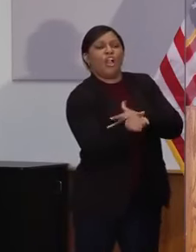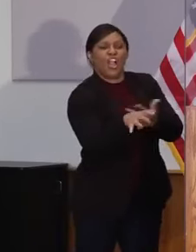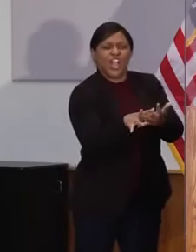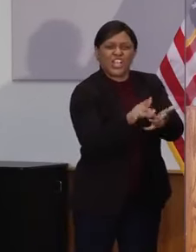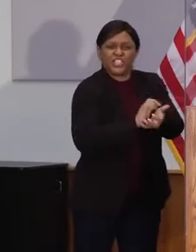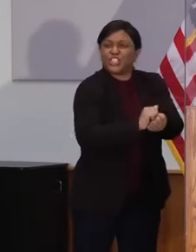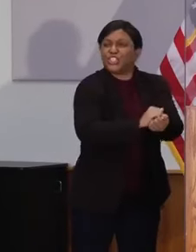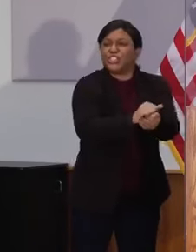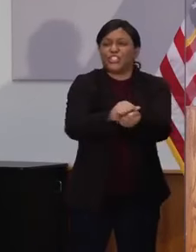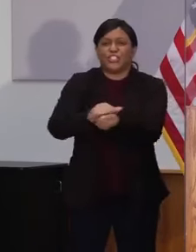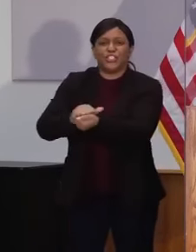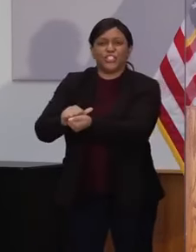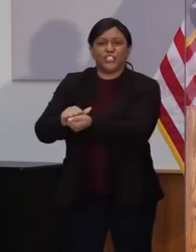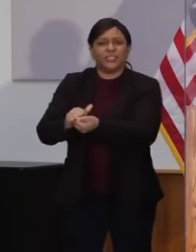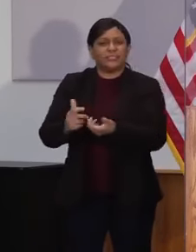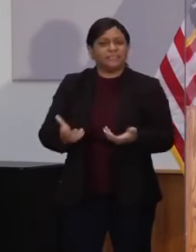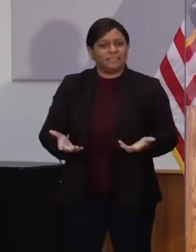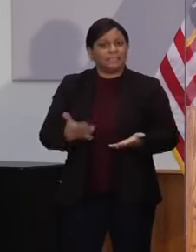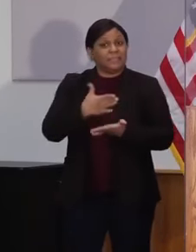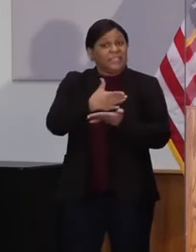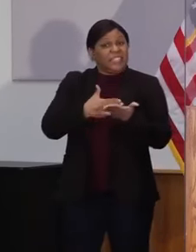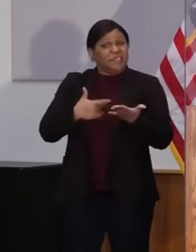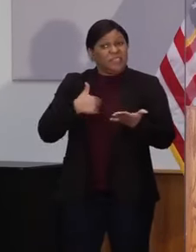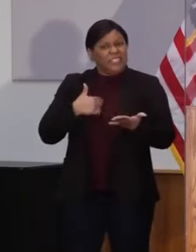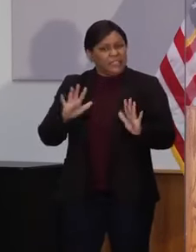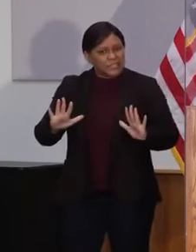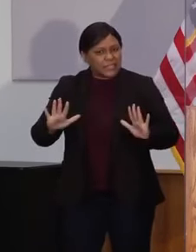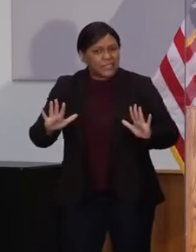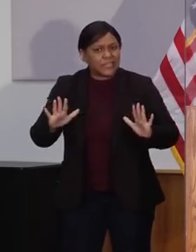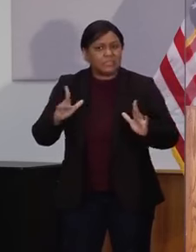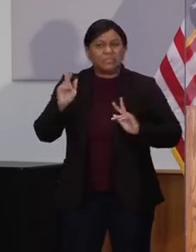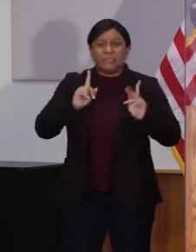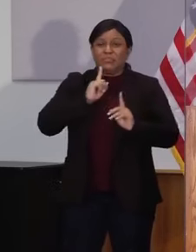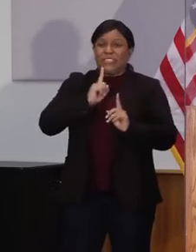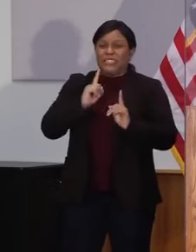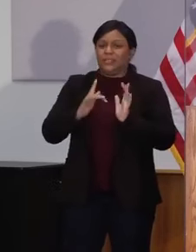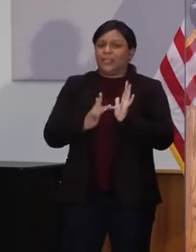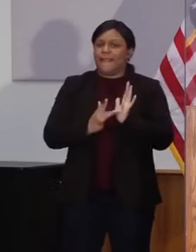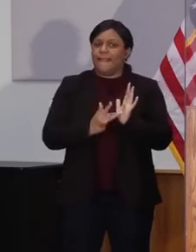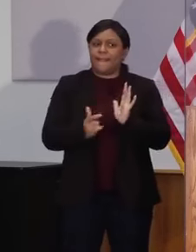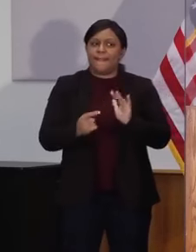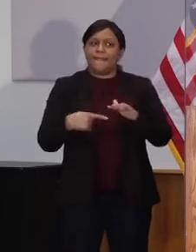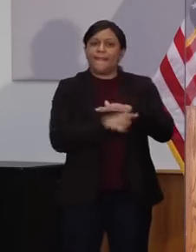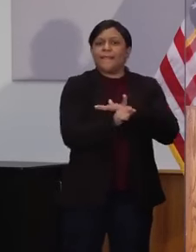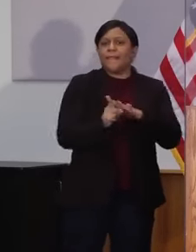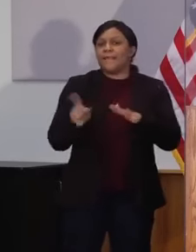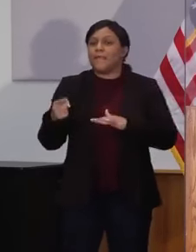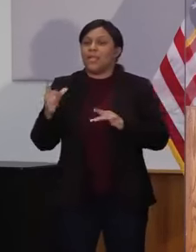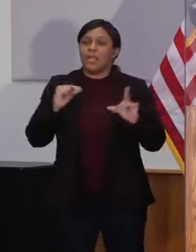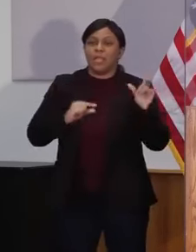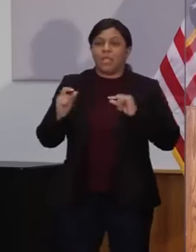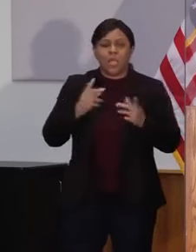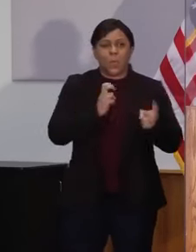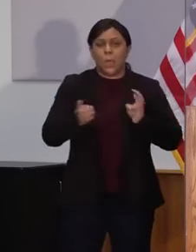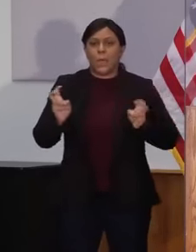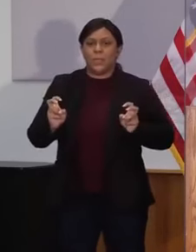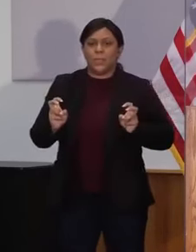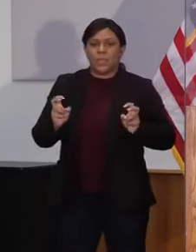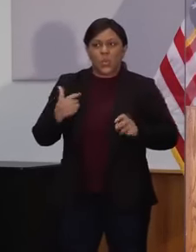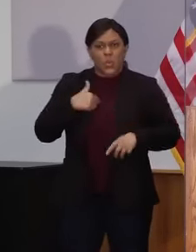some cases, we were confronted with lawless behavior and crime, where we were asked to go in and stop the looting and